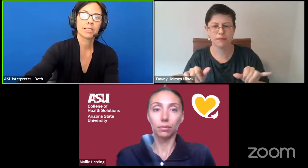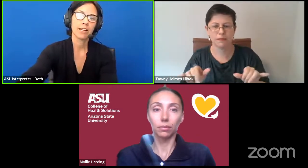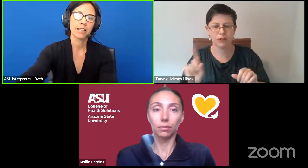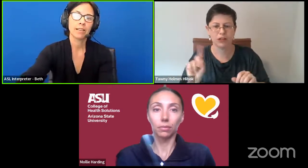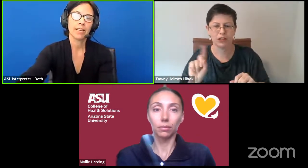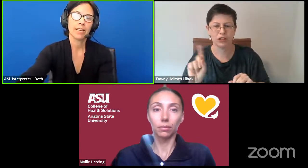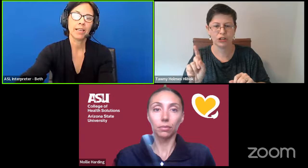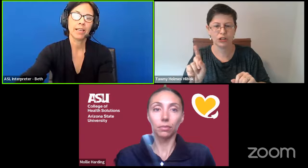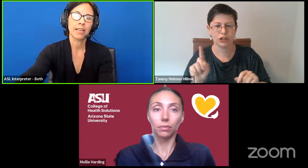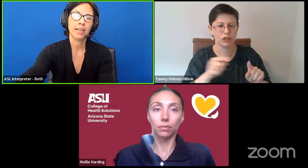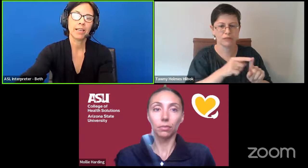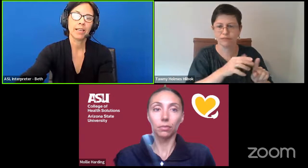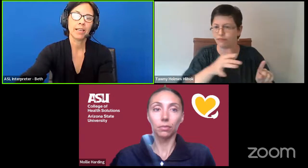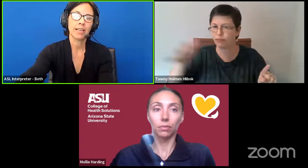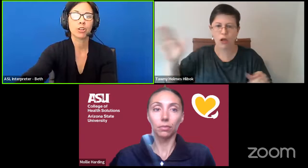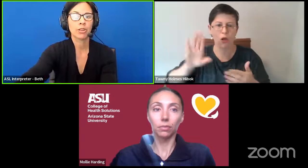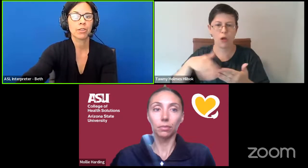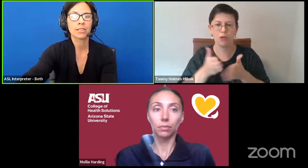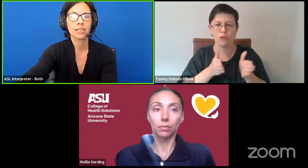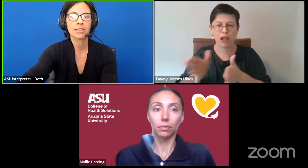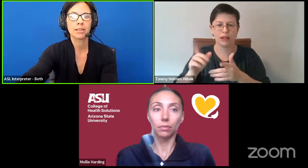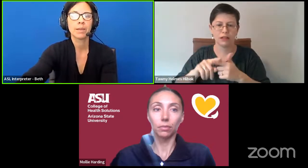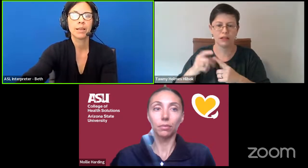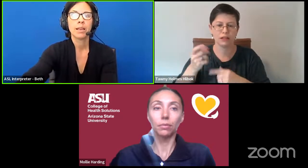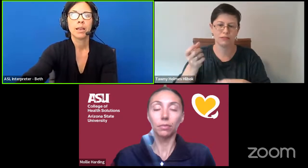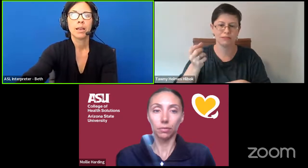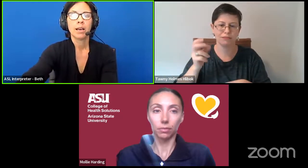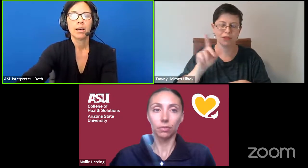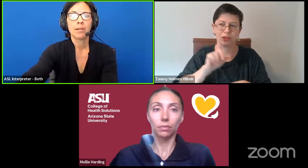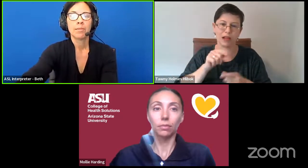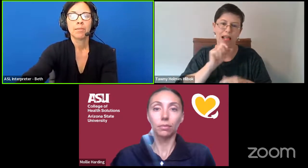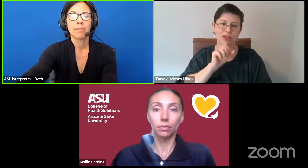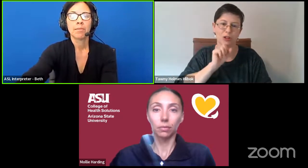identified until later, and their journey through the system,